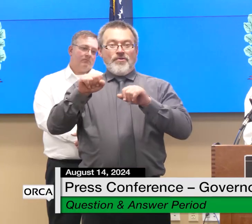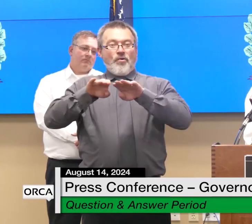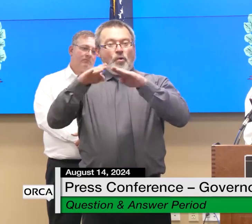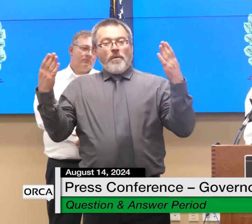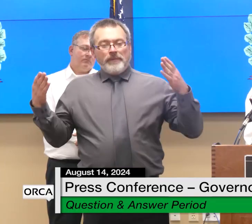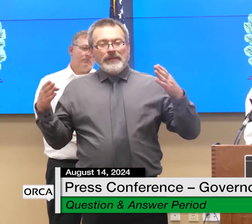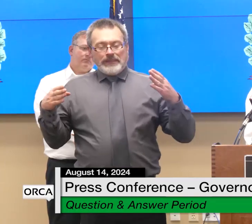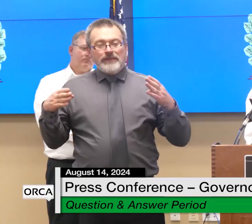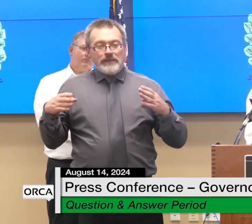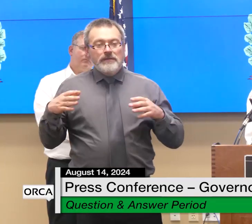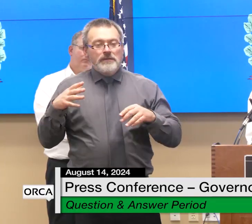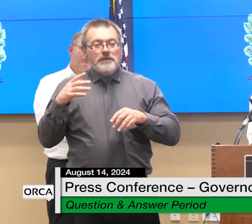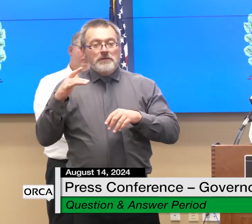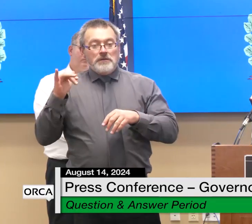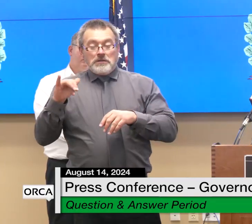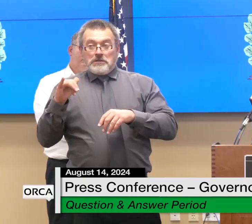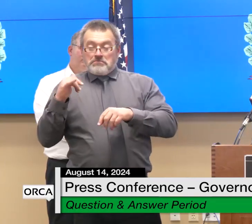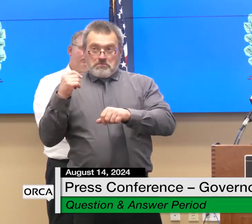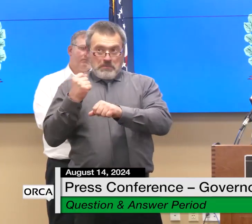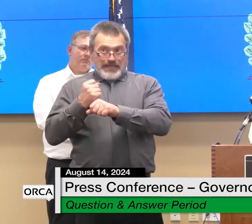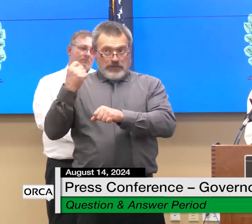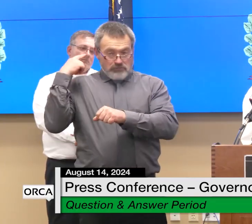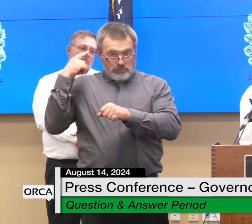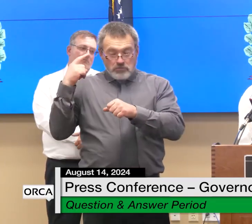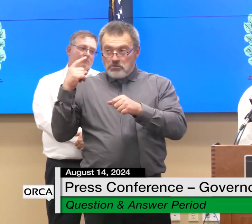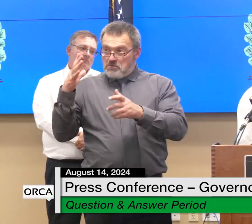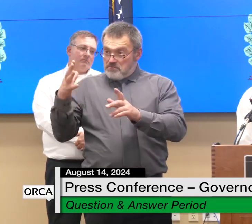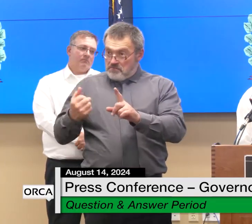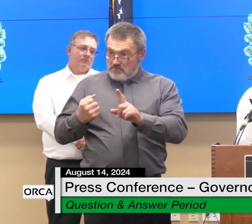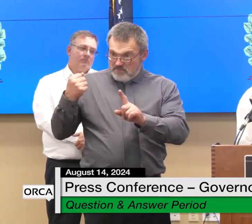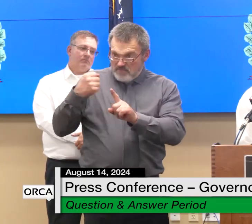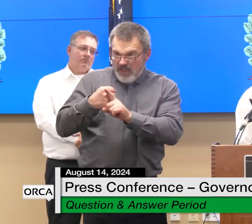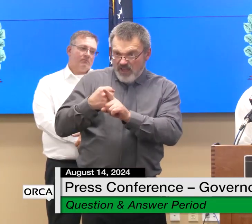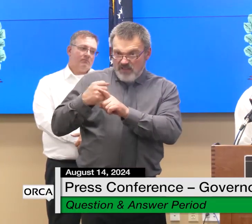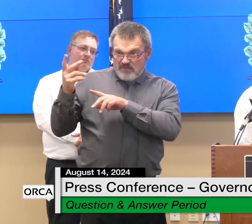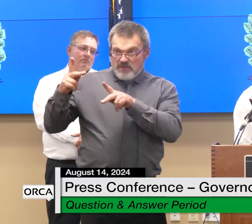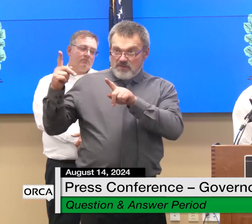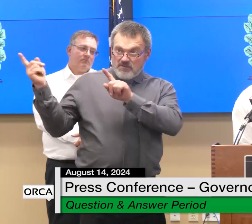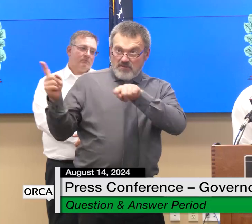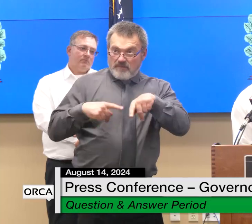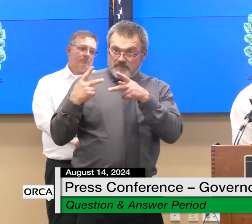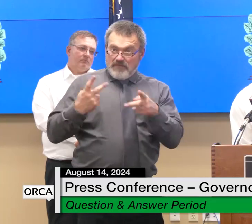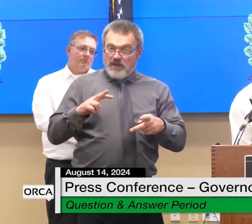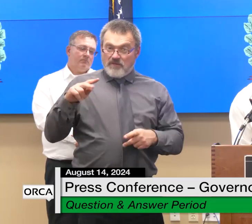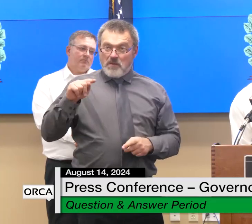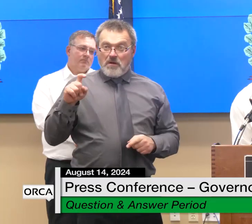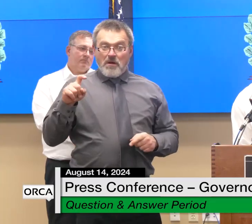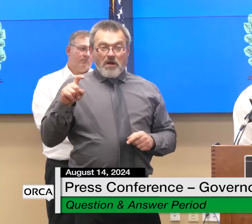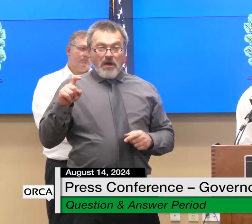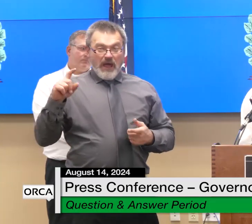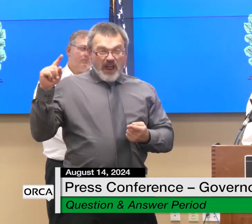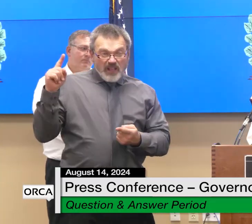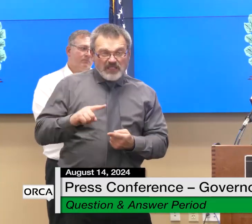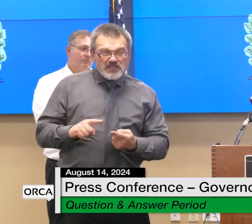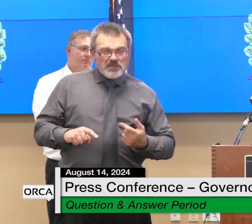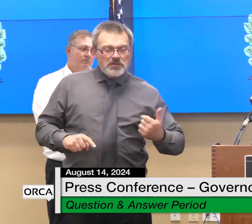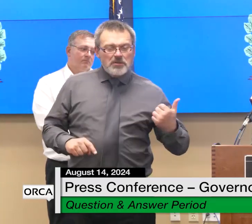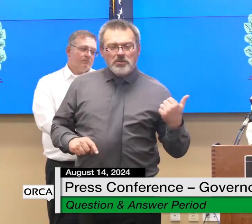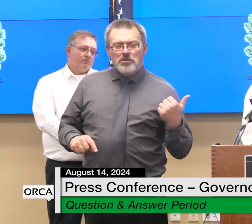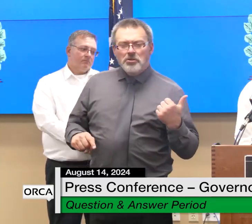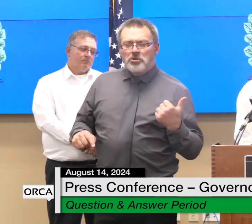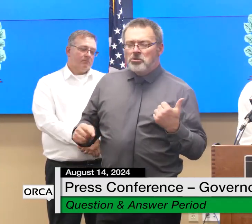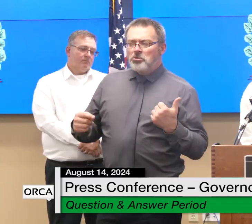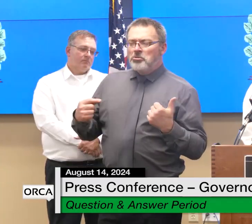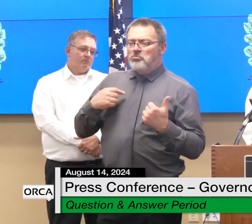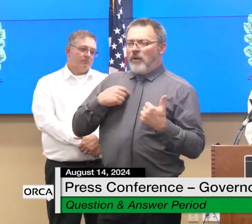has affected summer tourism coming in this year? You know, there's a couple of things we're watching, obviously, and